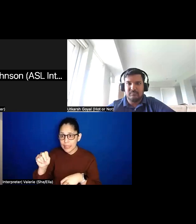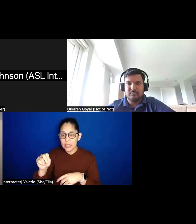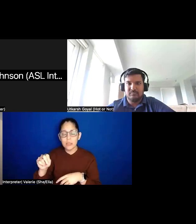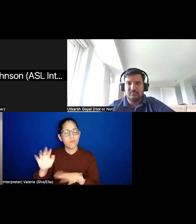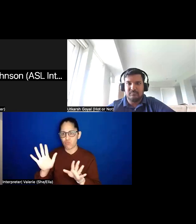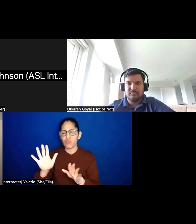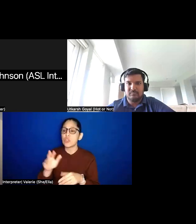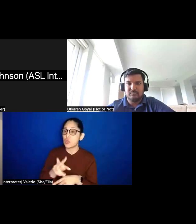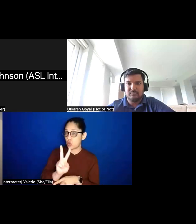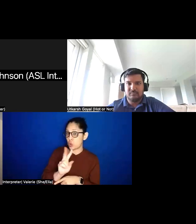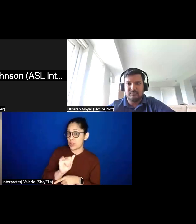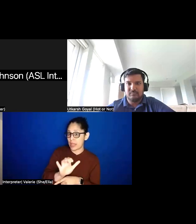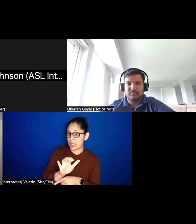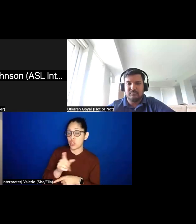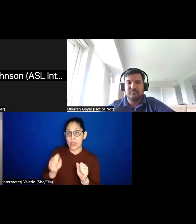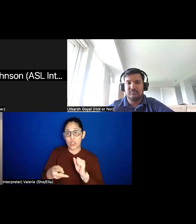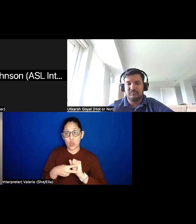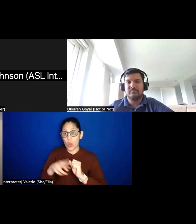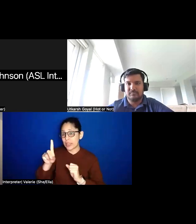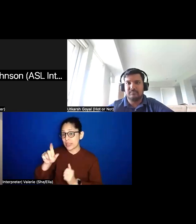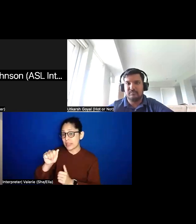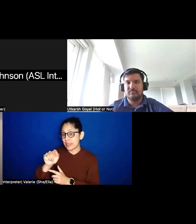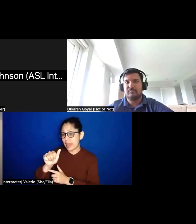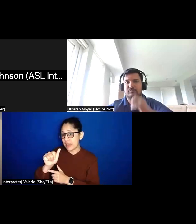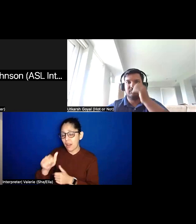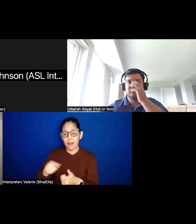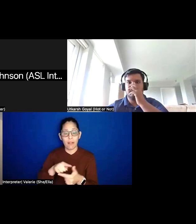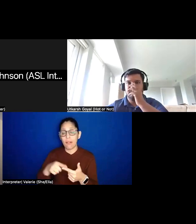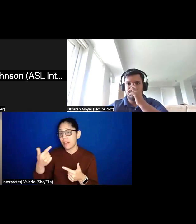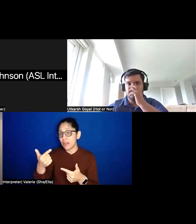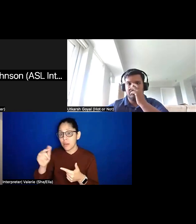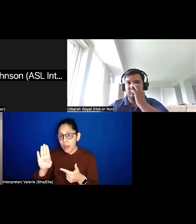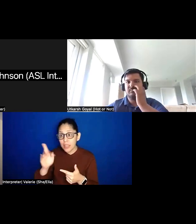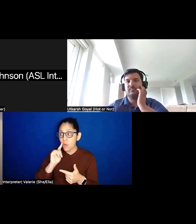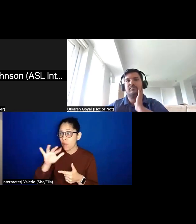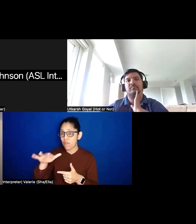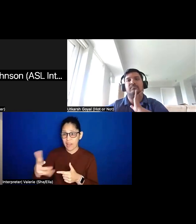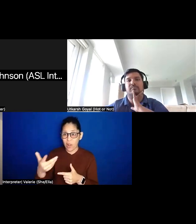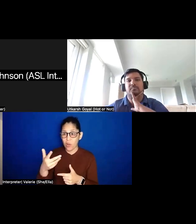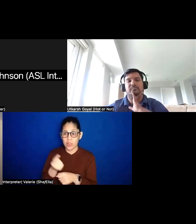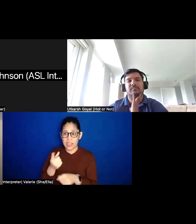store data. You can store a gigabyte for $5 a year, which is nothing